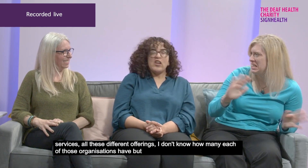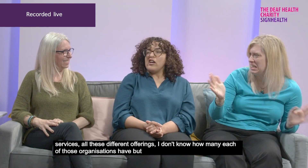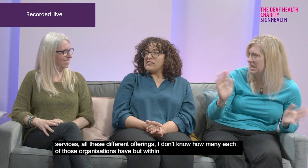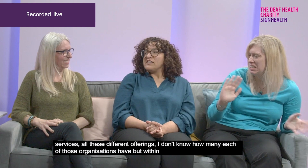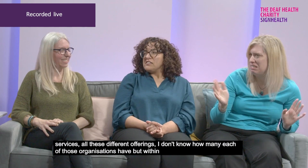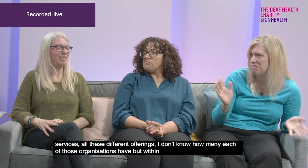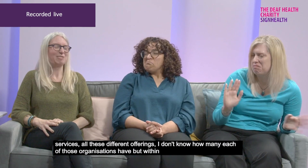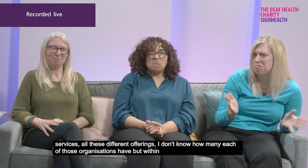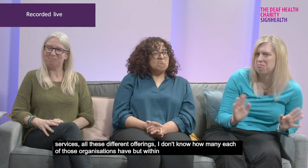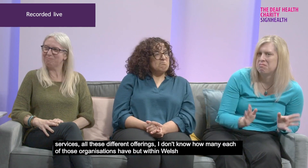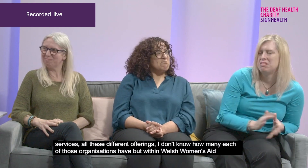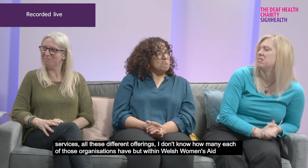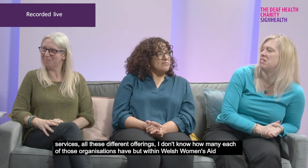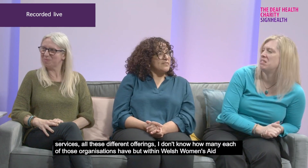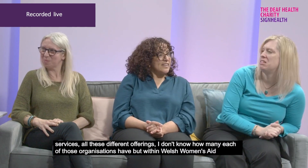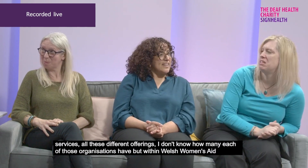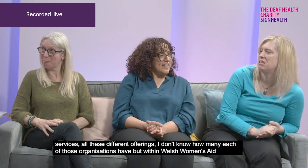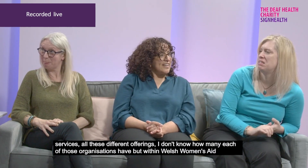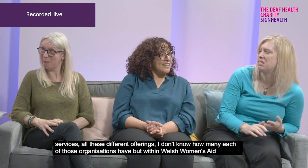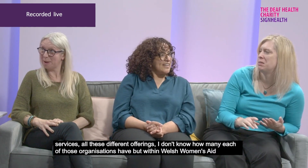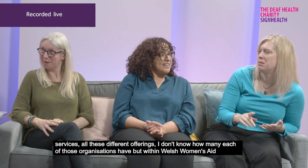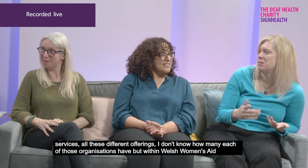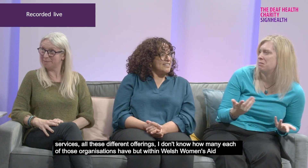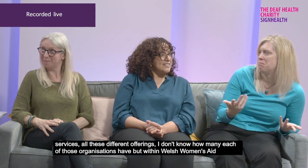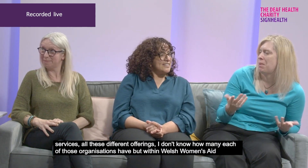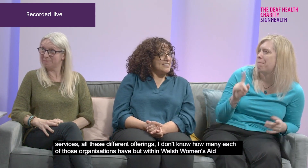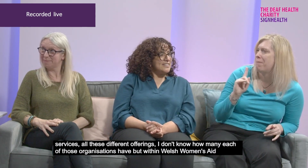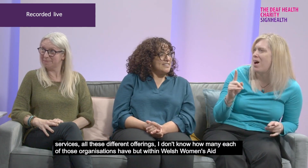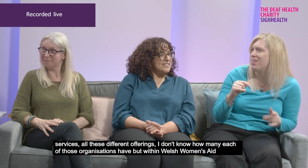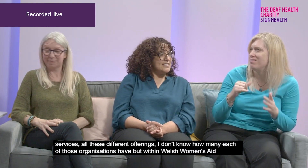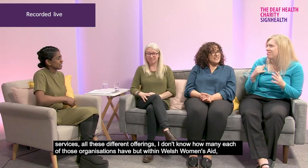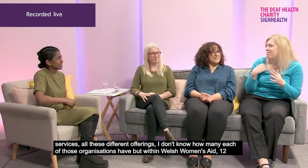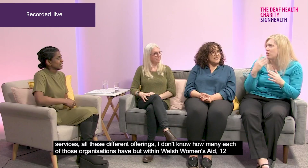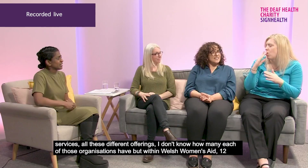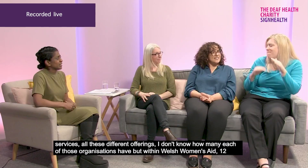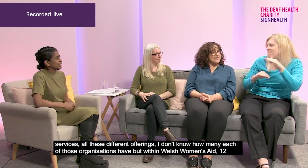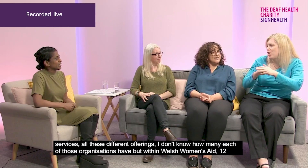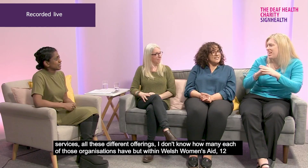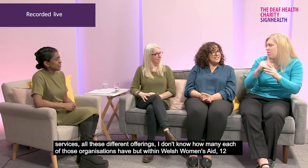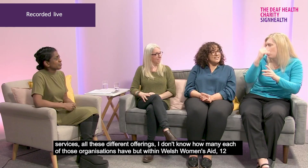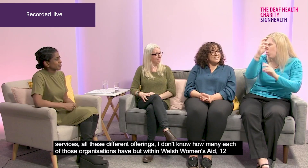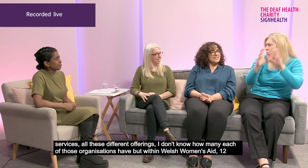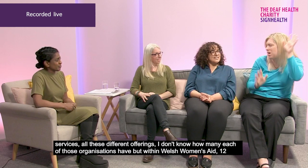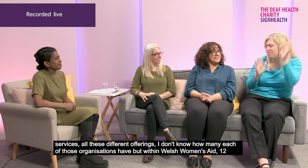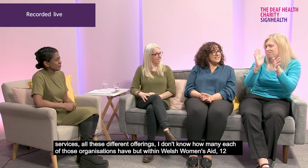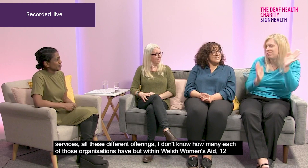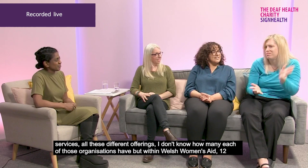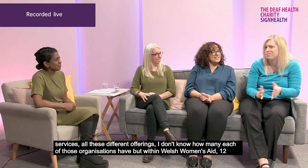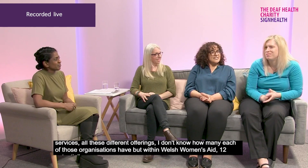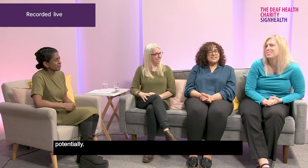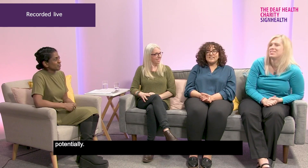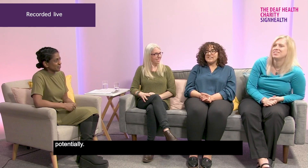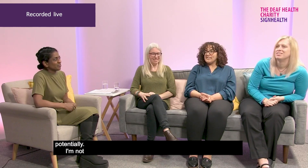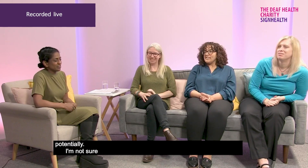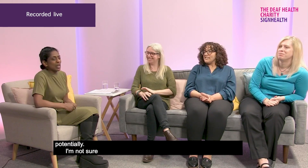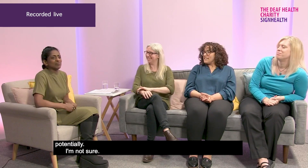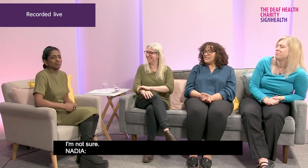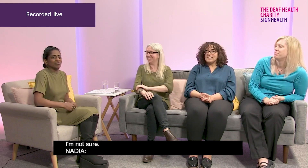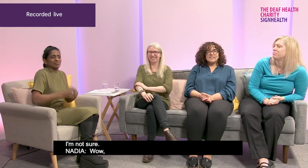12 potentially? I'm not sure. Wow, that's a good number. But Kate's saying, I don't know, obviously, it depends on the split across